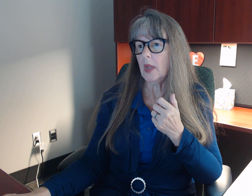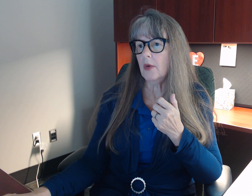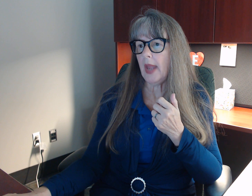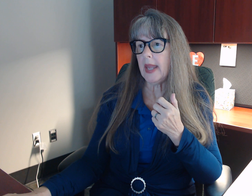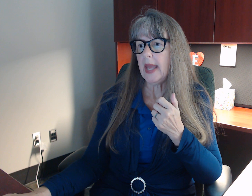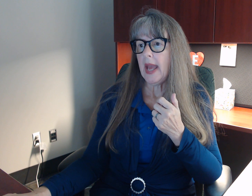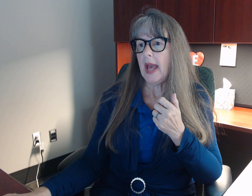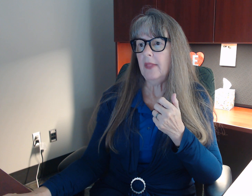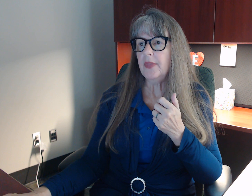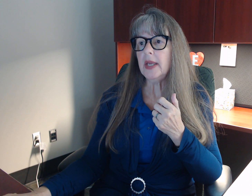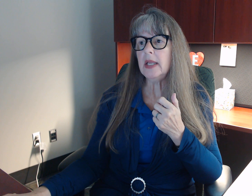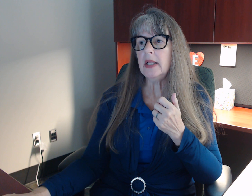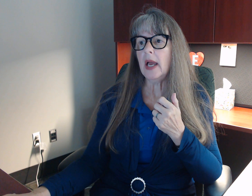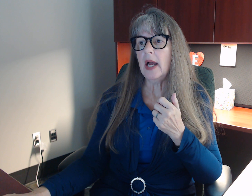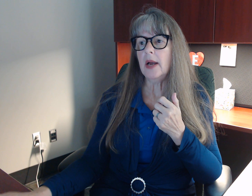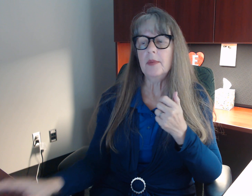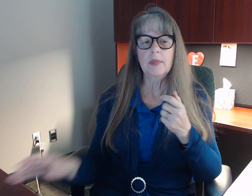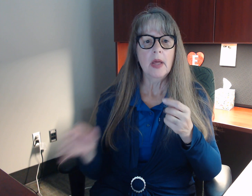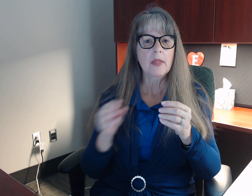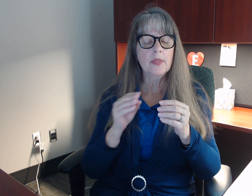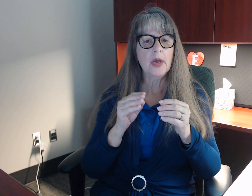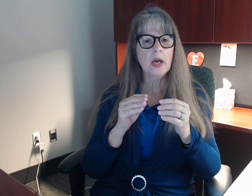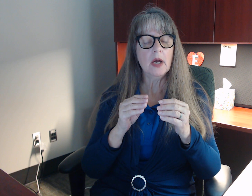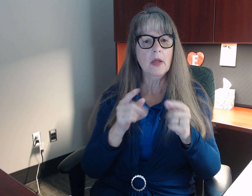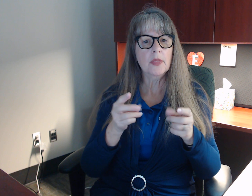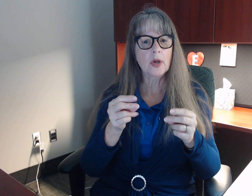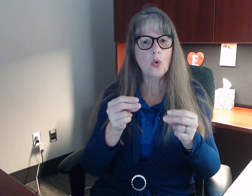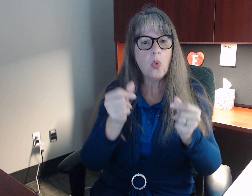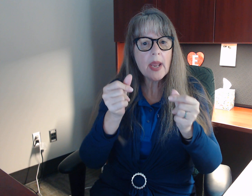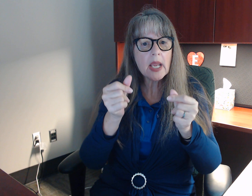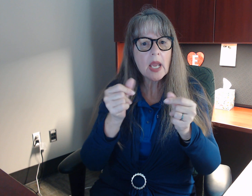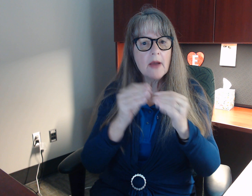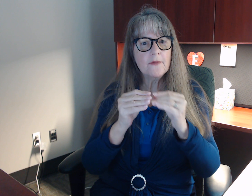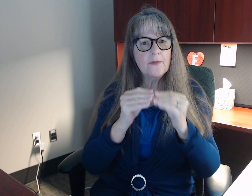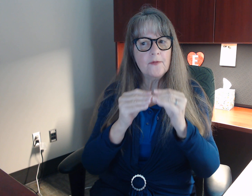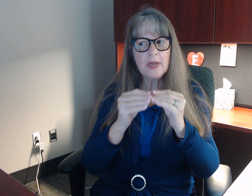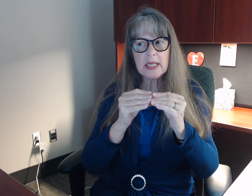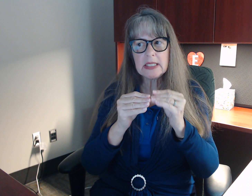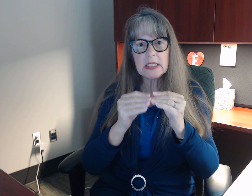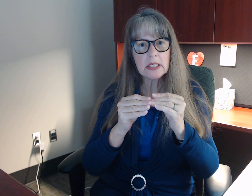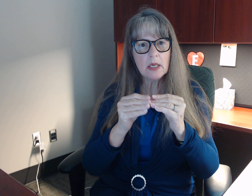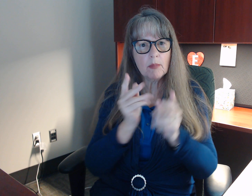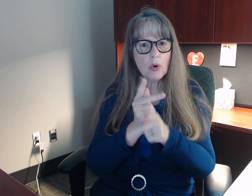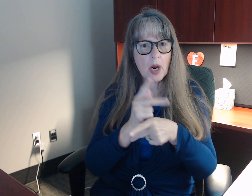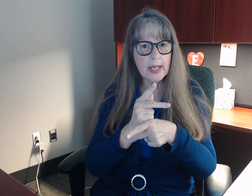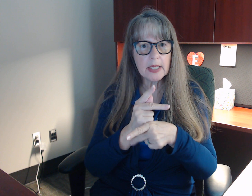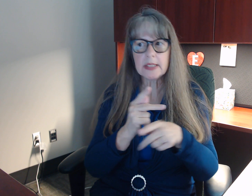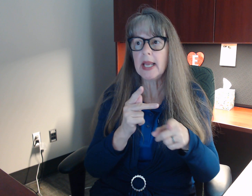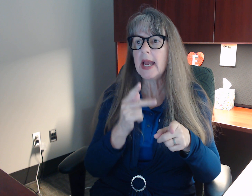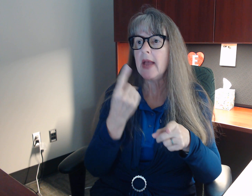Okay, and then the quick fix products, and that's